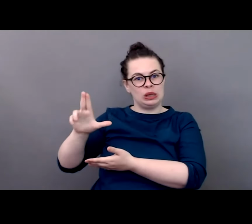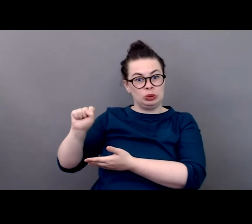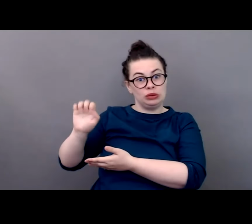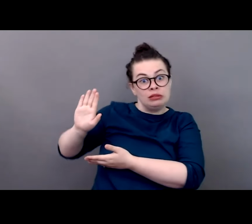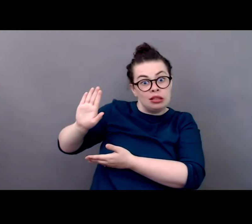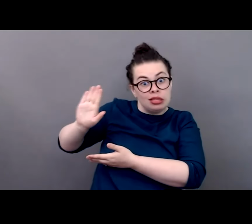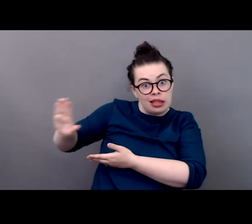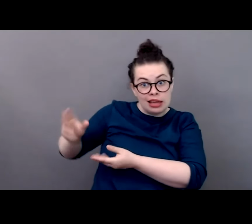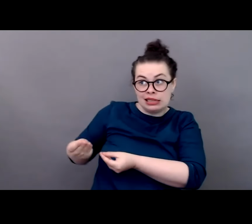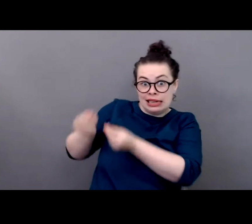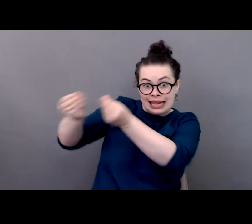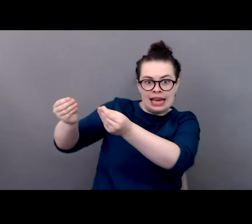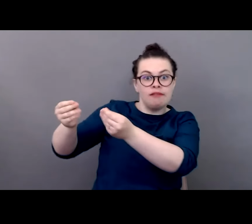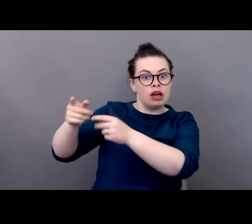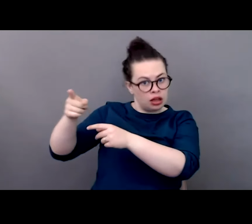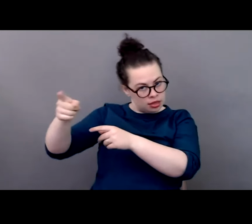persuasive